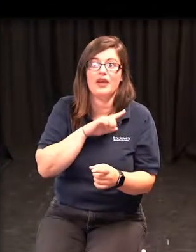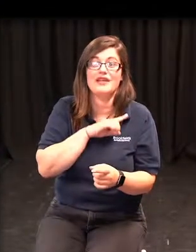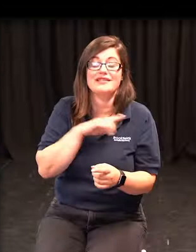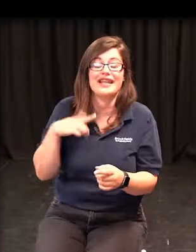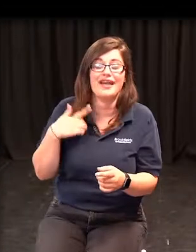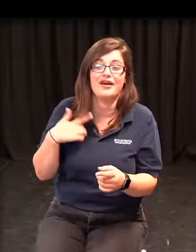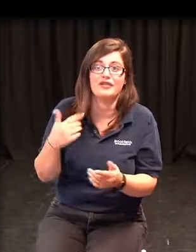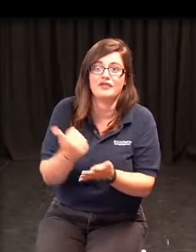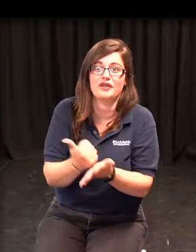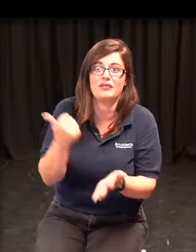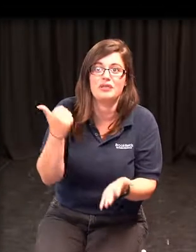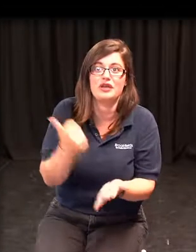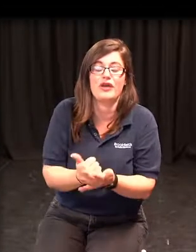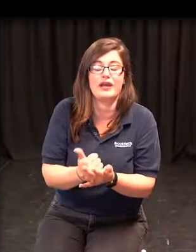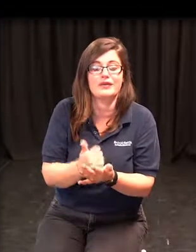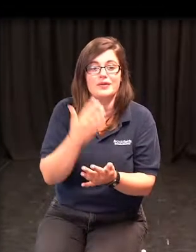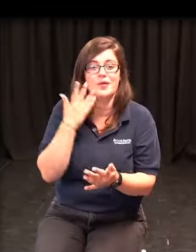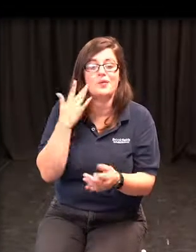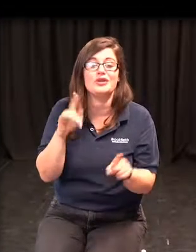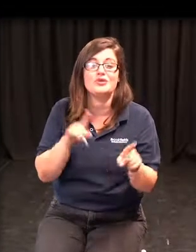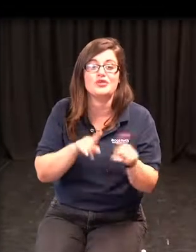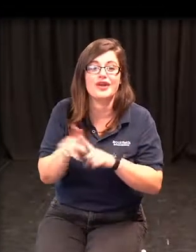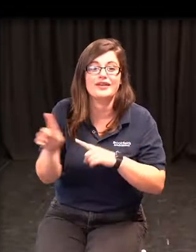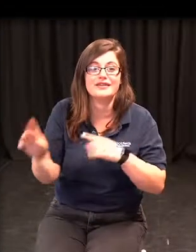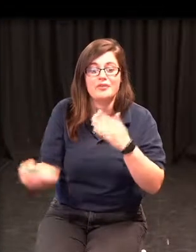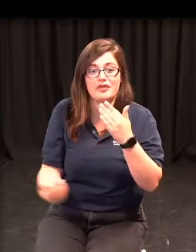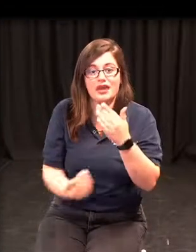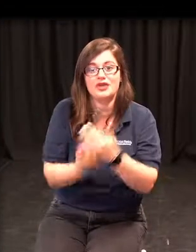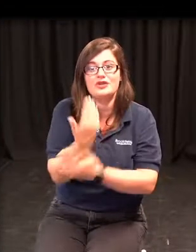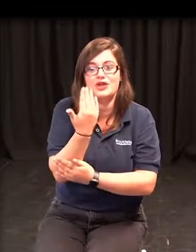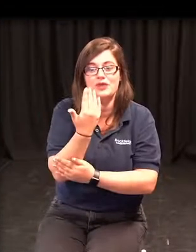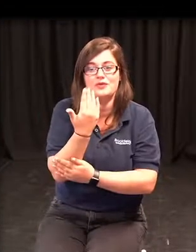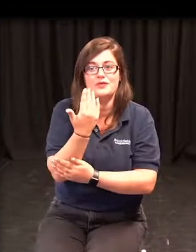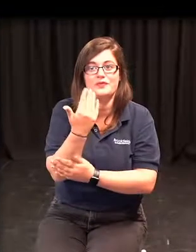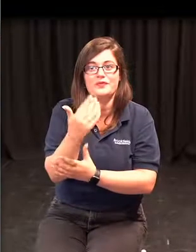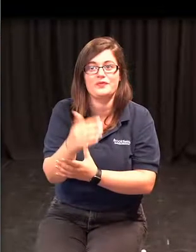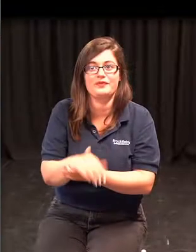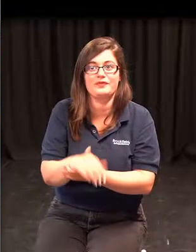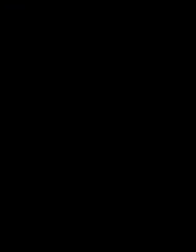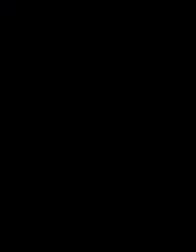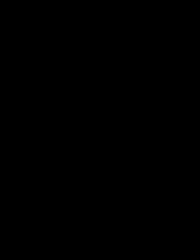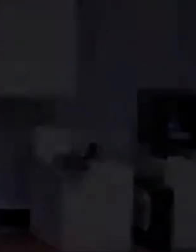Because life can be great when you try something new.